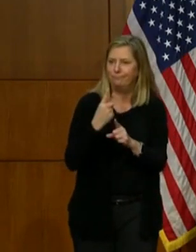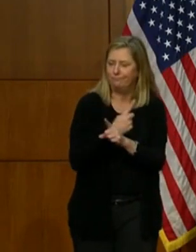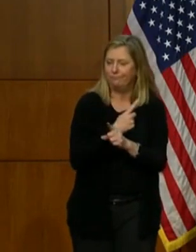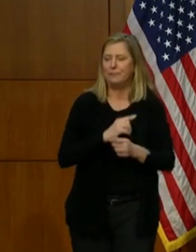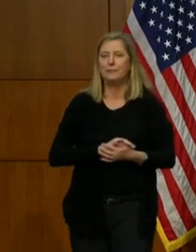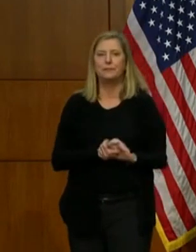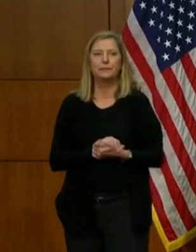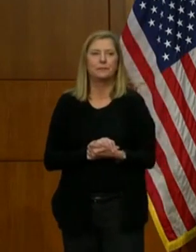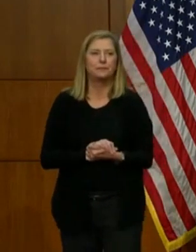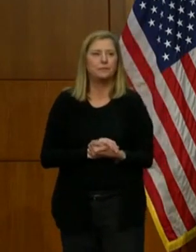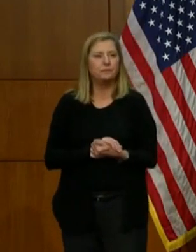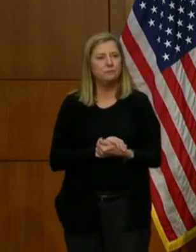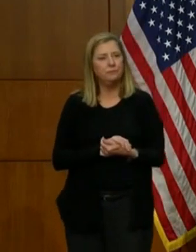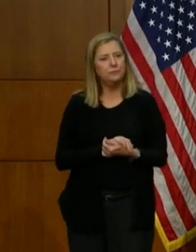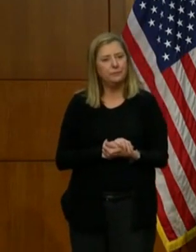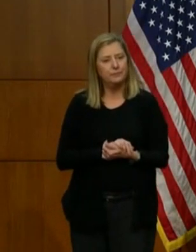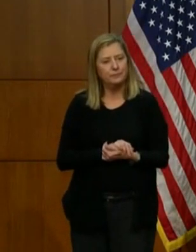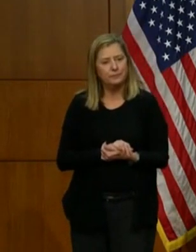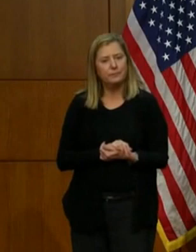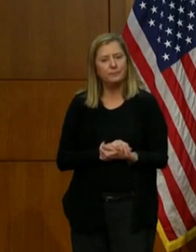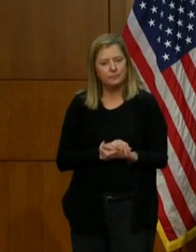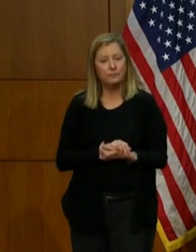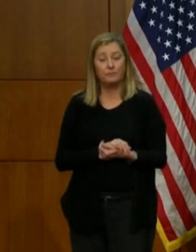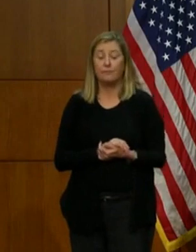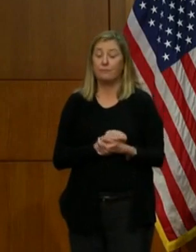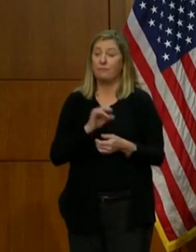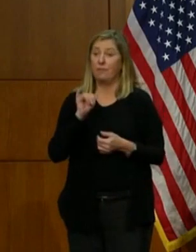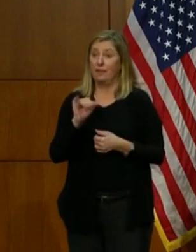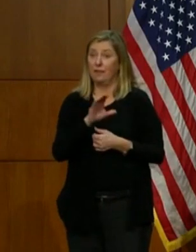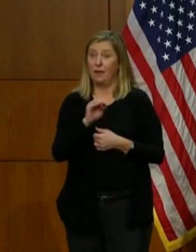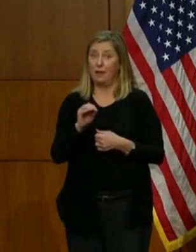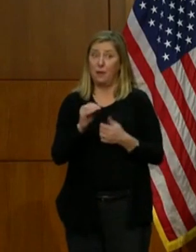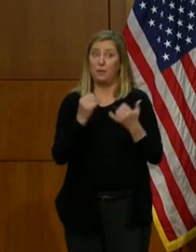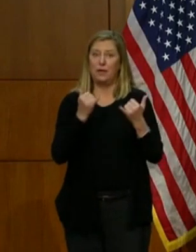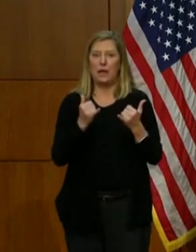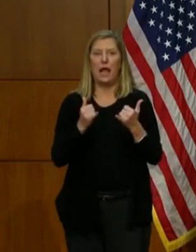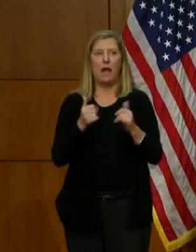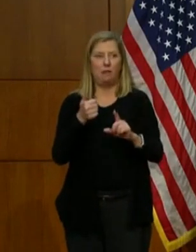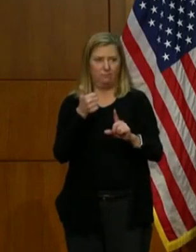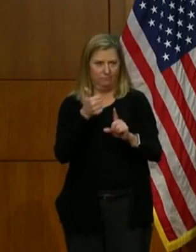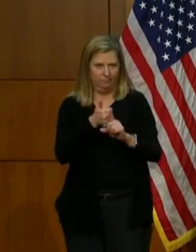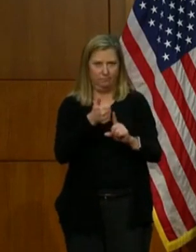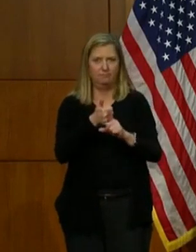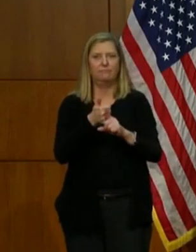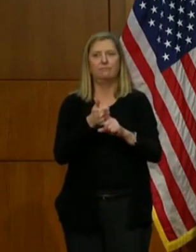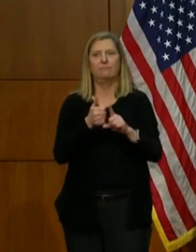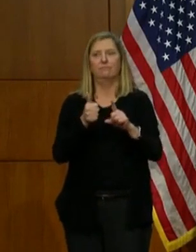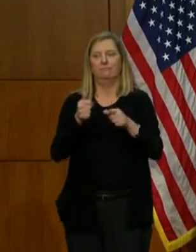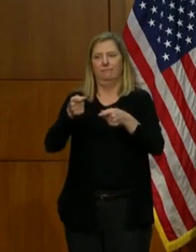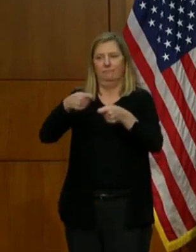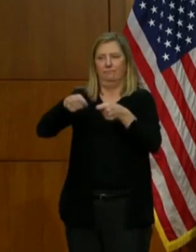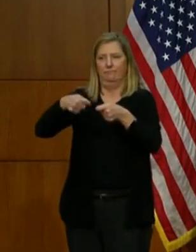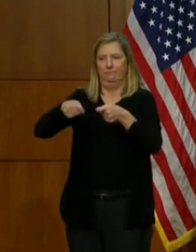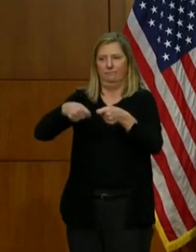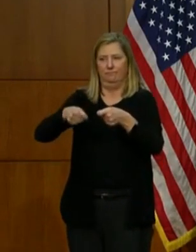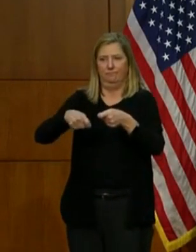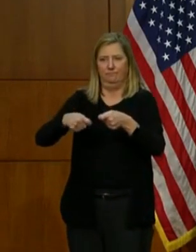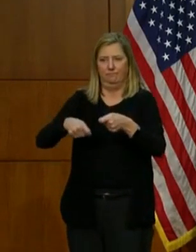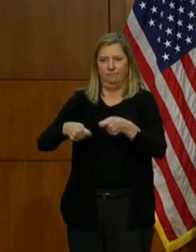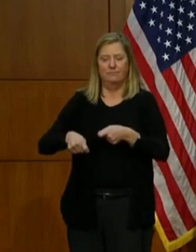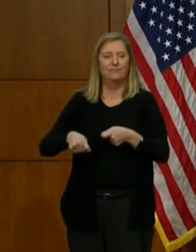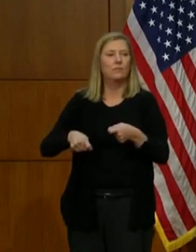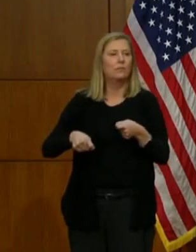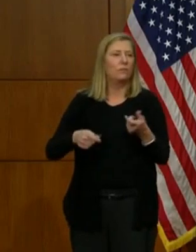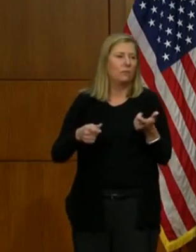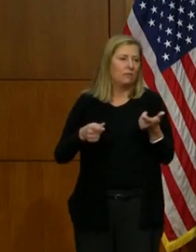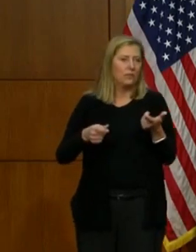proficient. And our vendor is in the process of manually putting that into the code. You can't